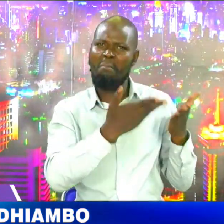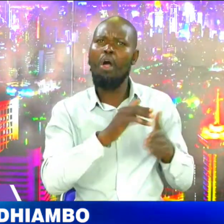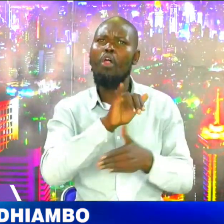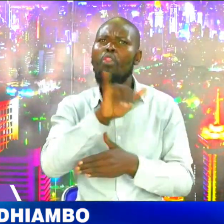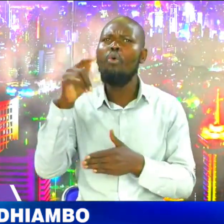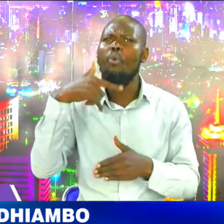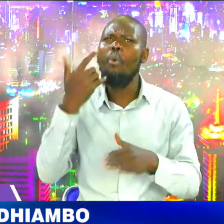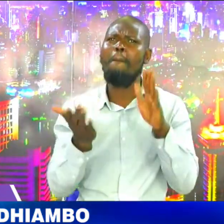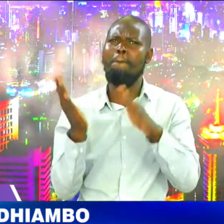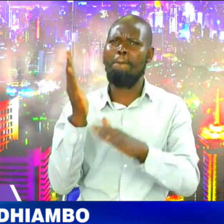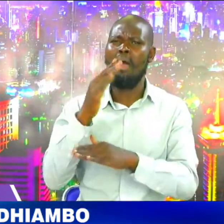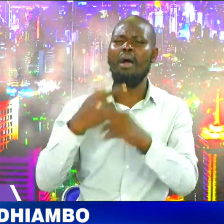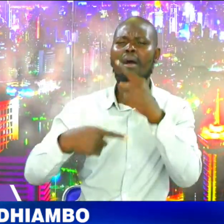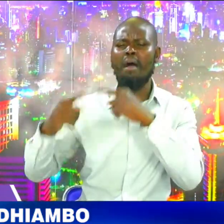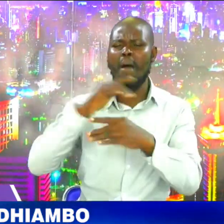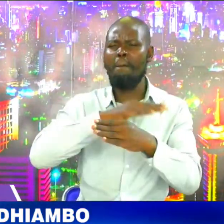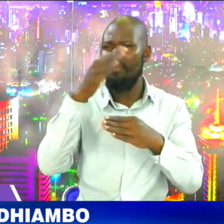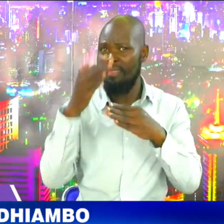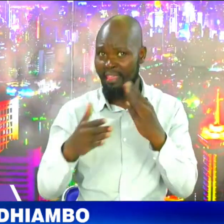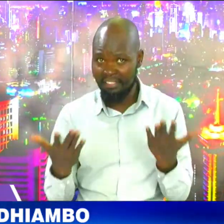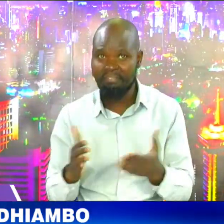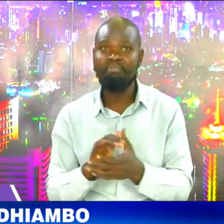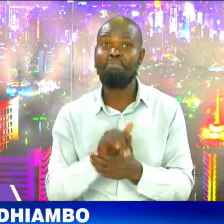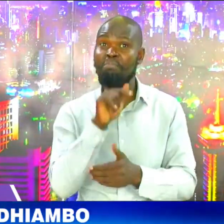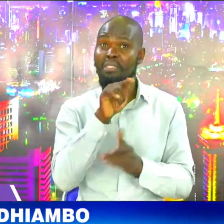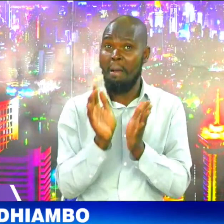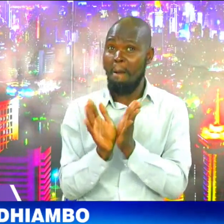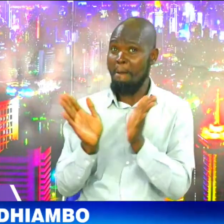Kariuki Kibochi, whose